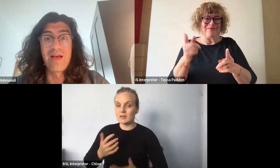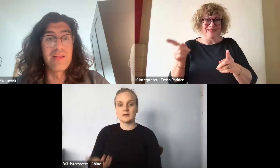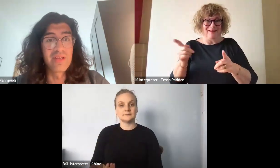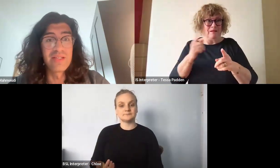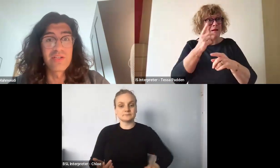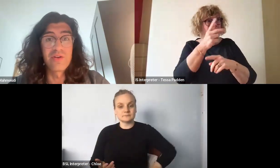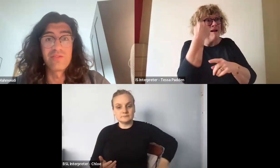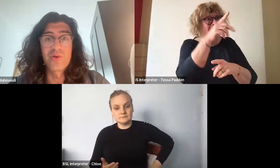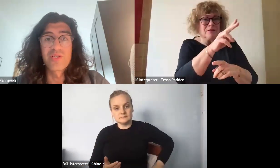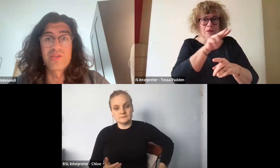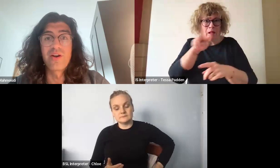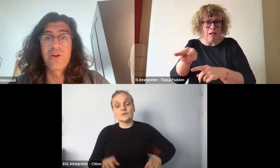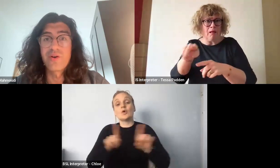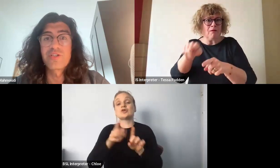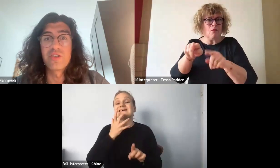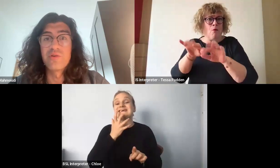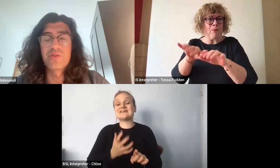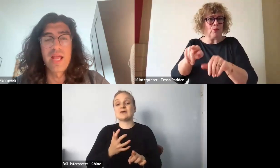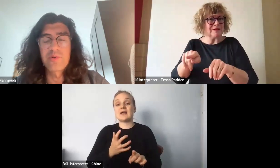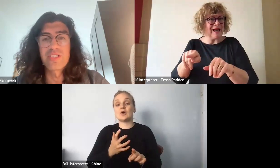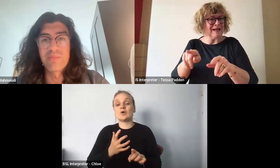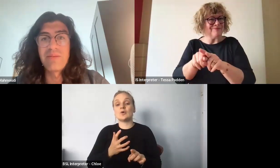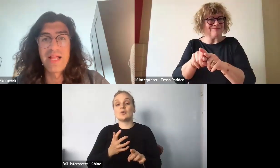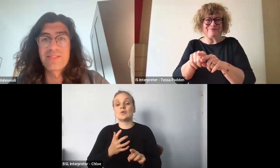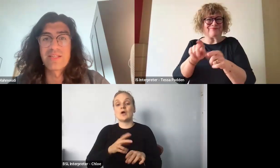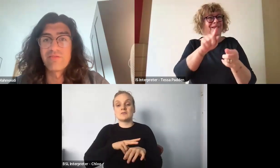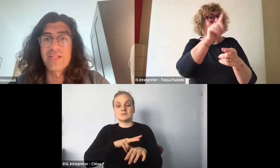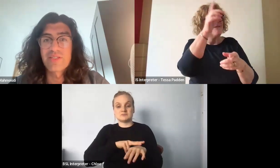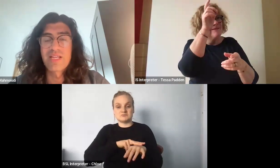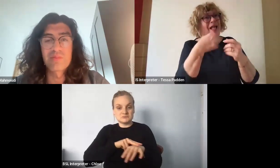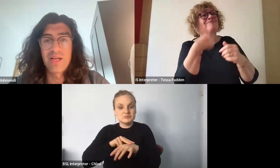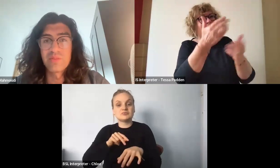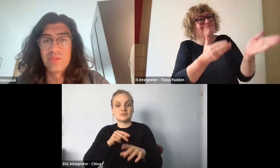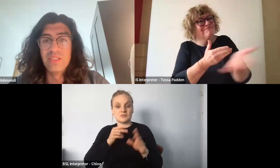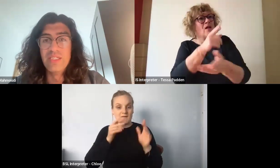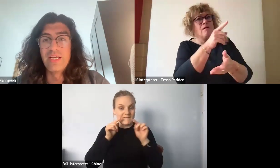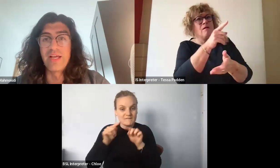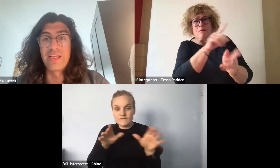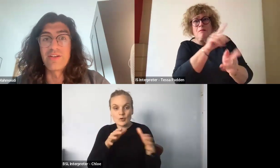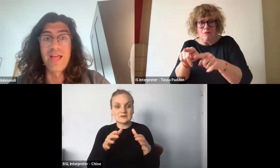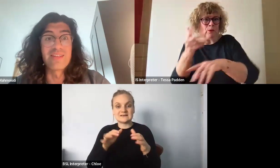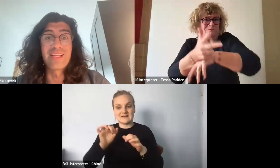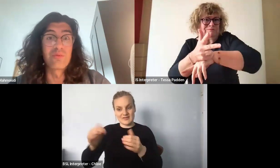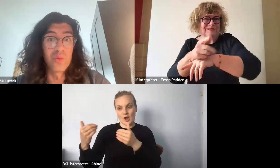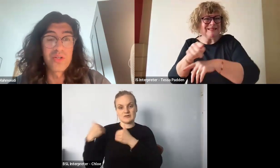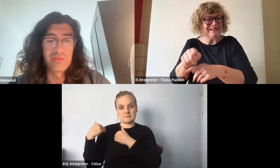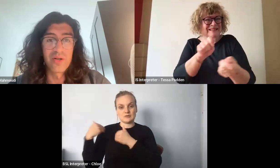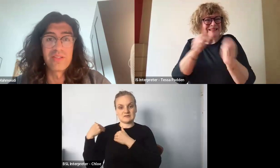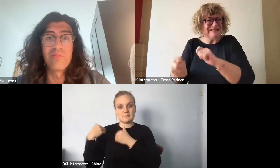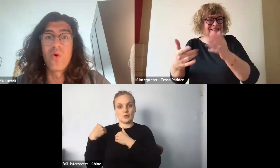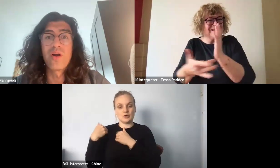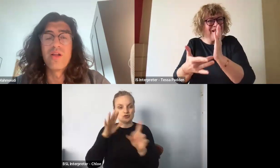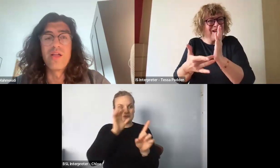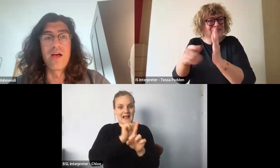that Israeli security forces are encouraged to use to capture as many Palestinian faces as possible, and they get rewarded